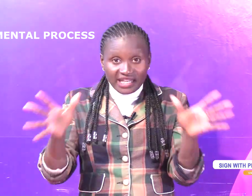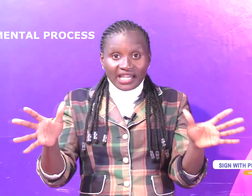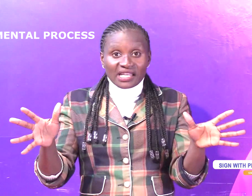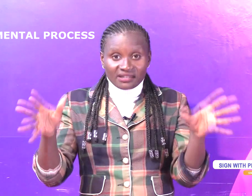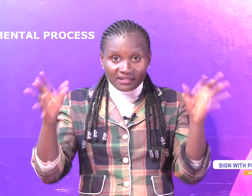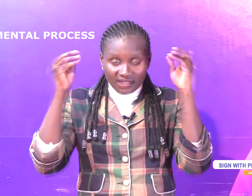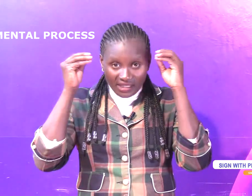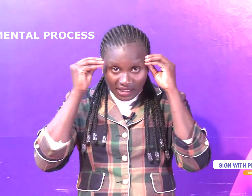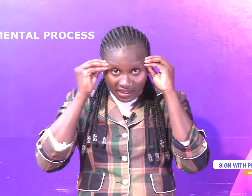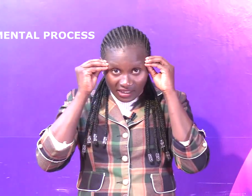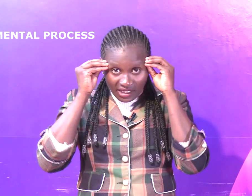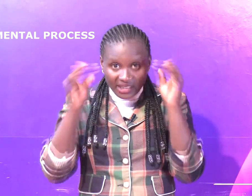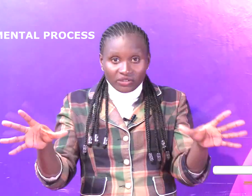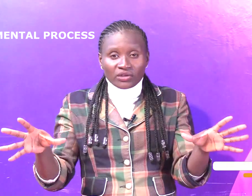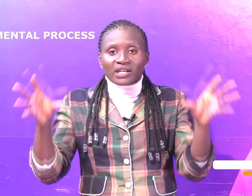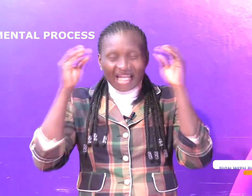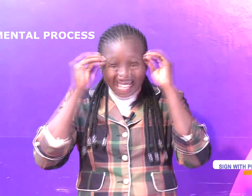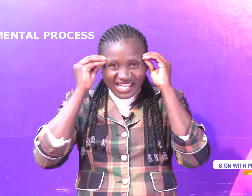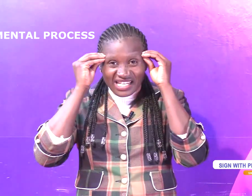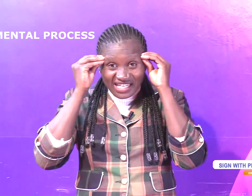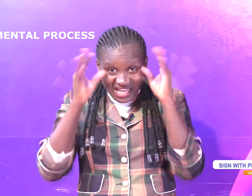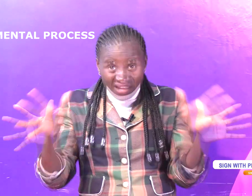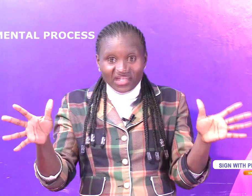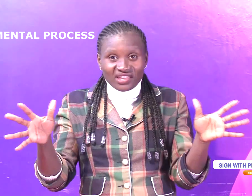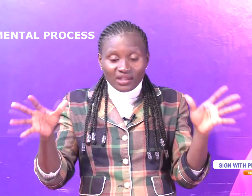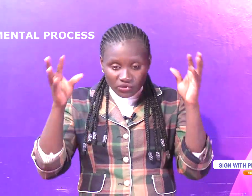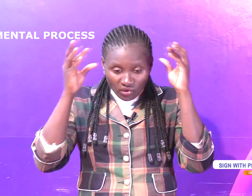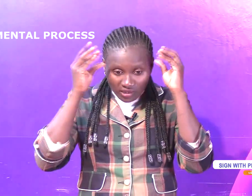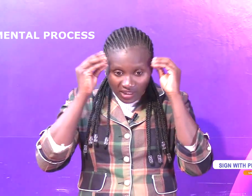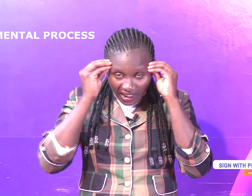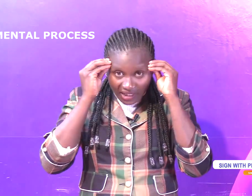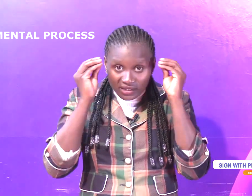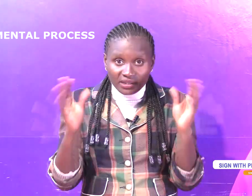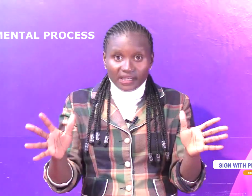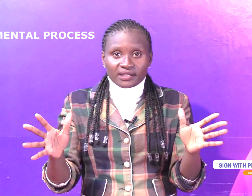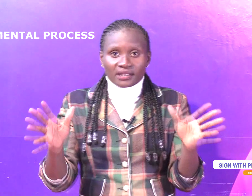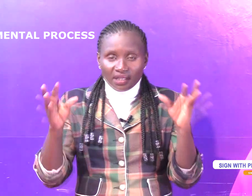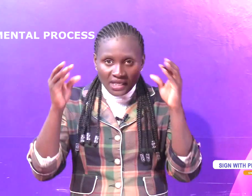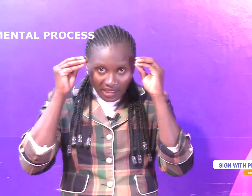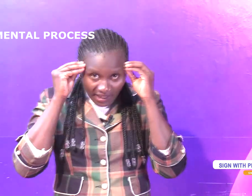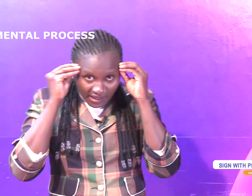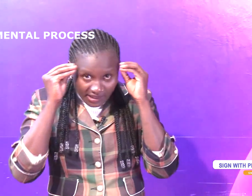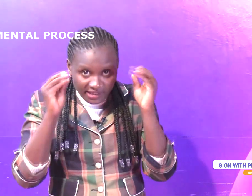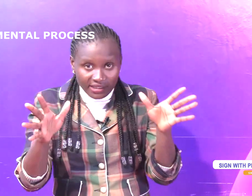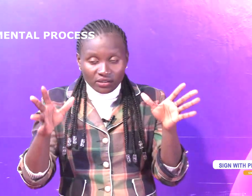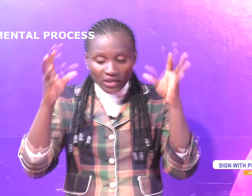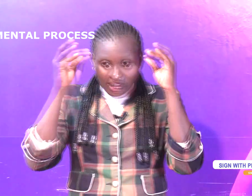less, illiterate, or learning nothing. So illiterate, illiterate, so